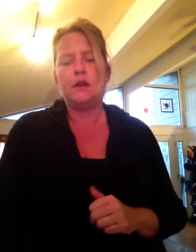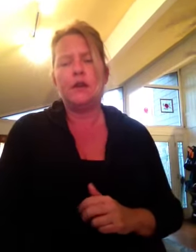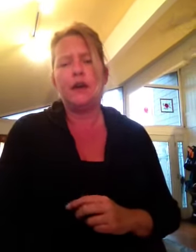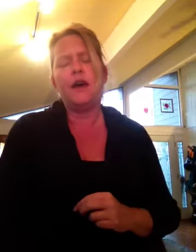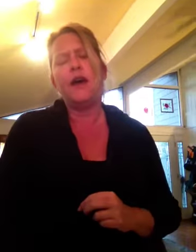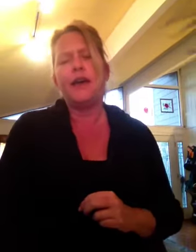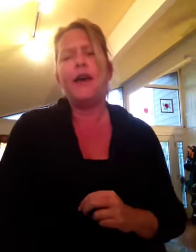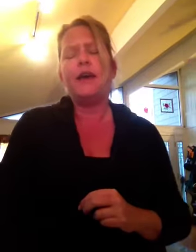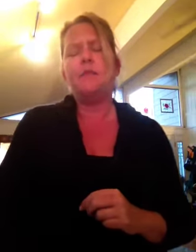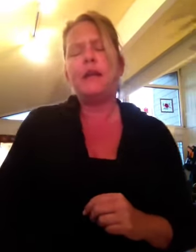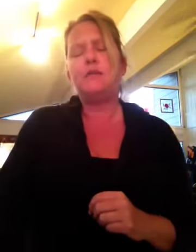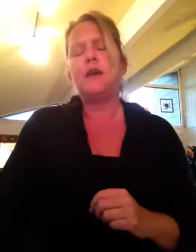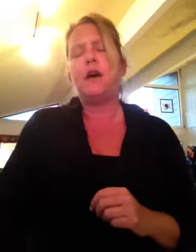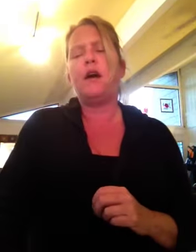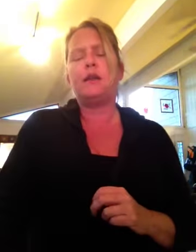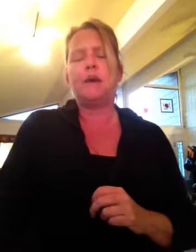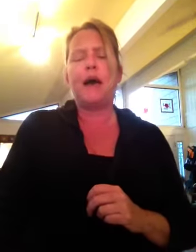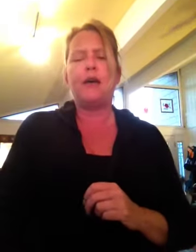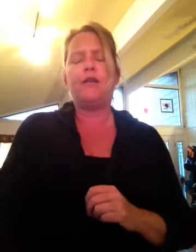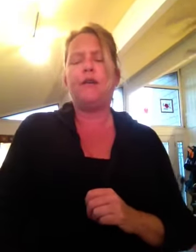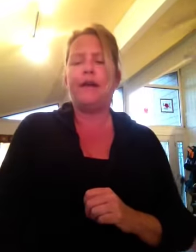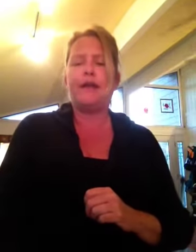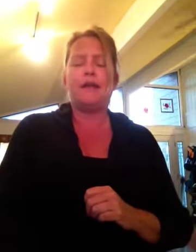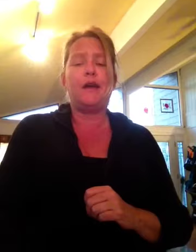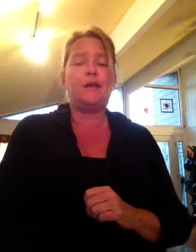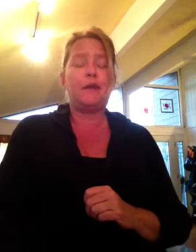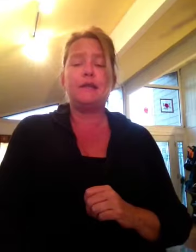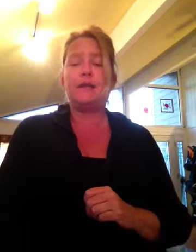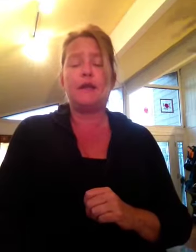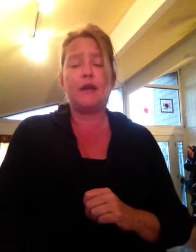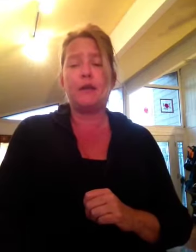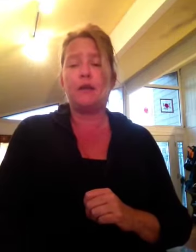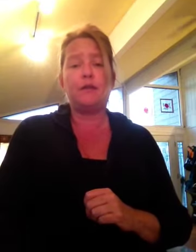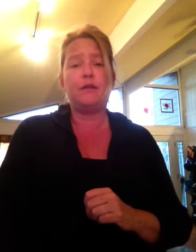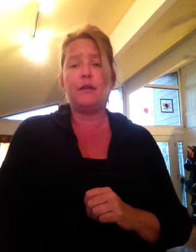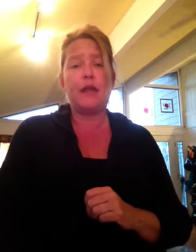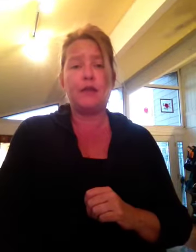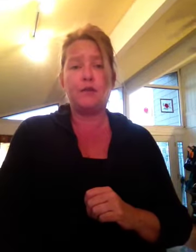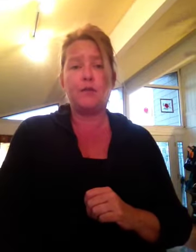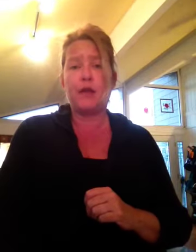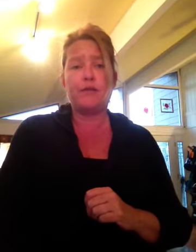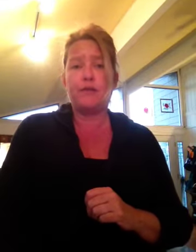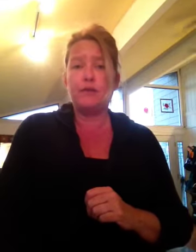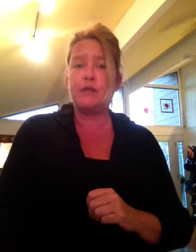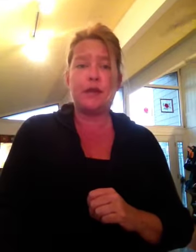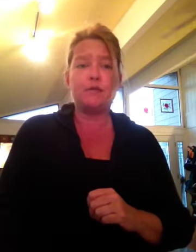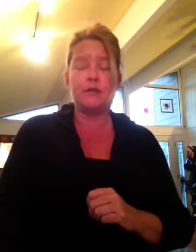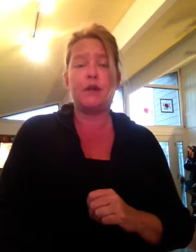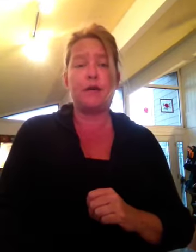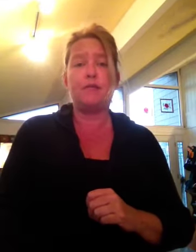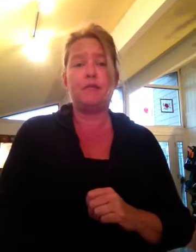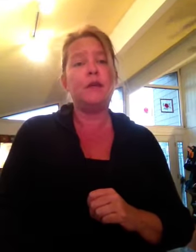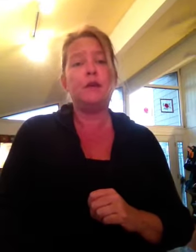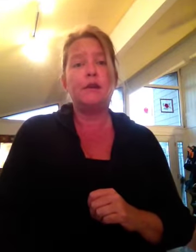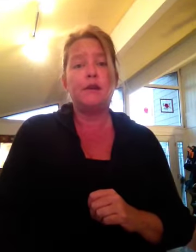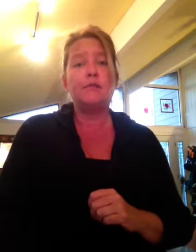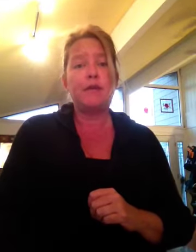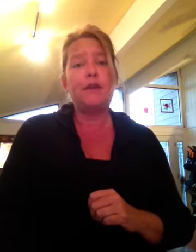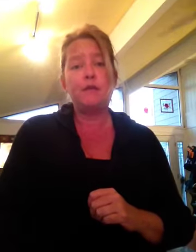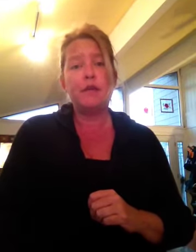Yeah, hi. My name is Holly Pyle, and basically I'm here today to apply for food stamps. My family